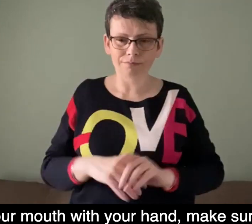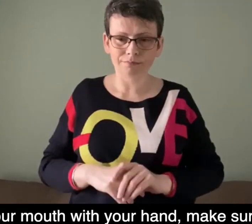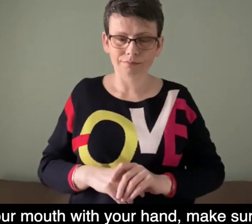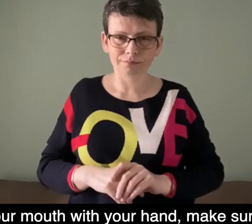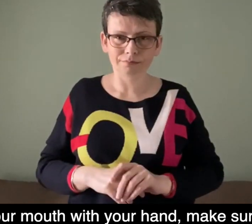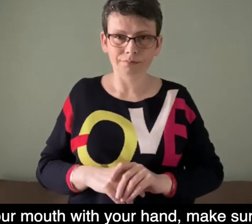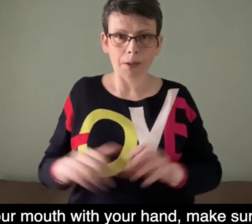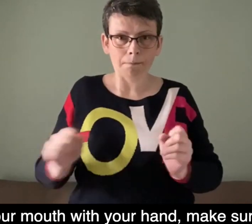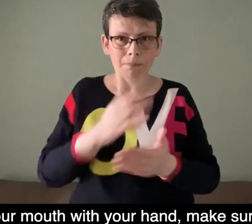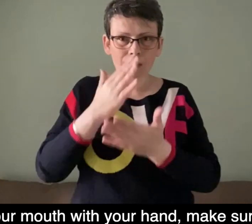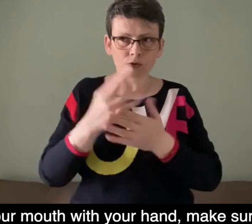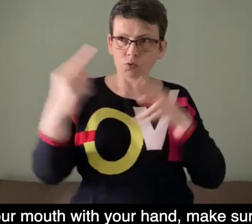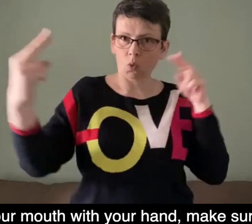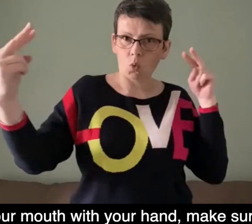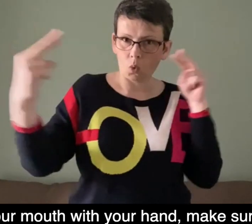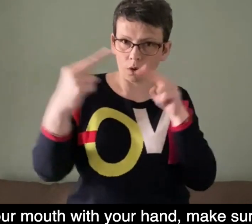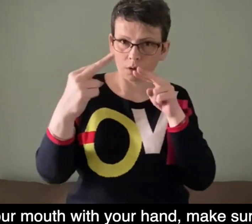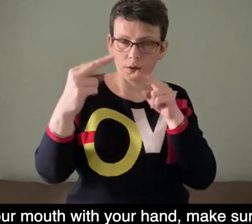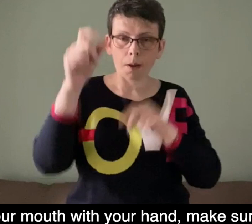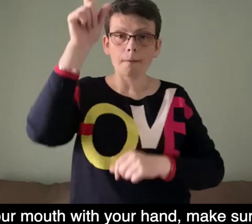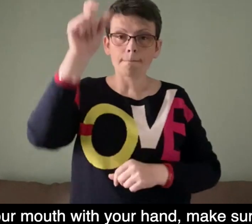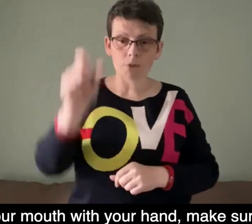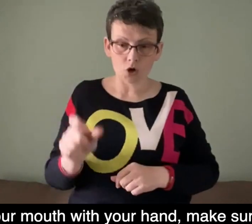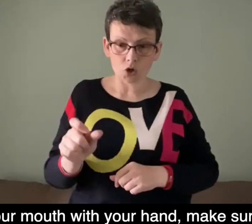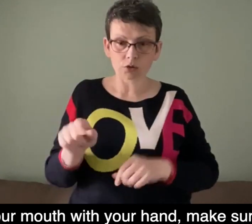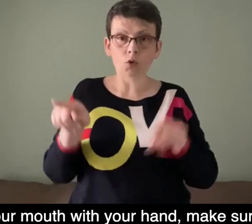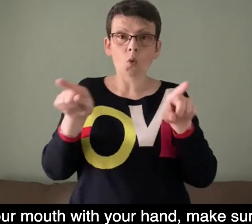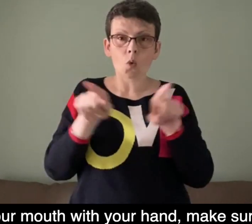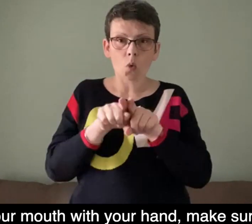Make sure you're looking at us when you're talking and try to